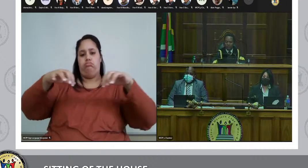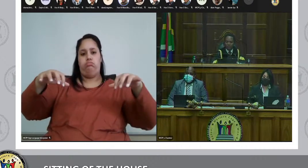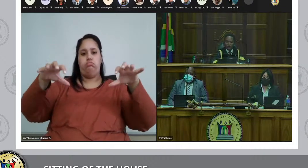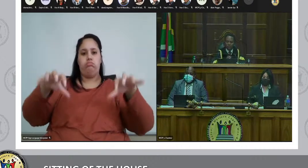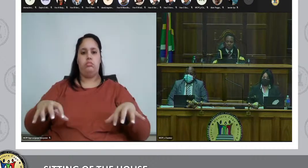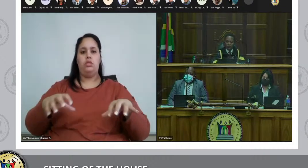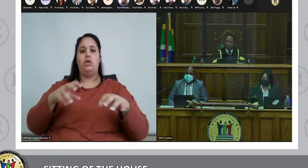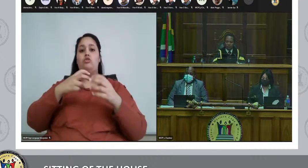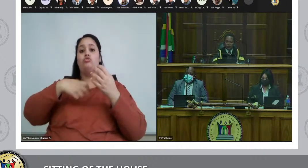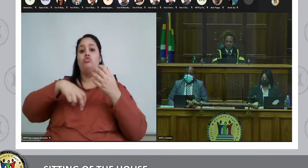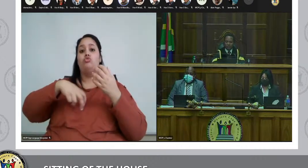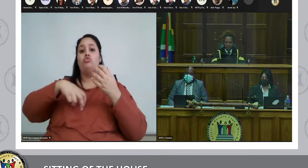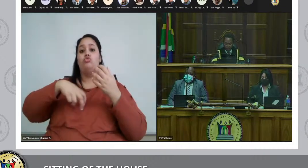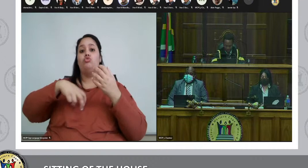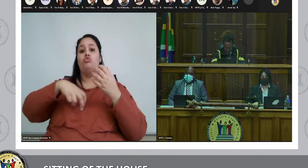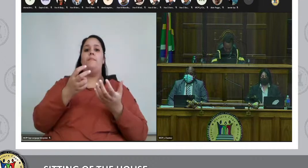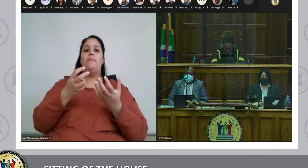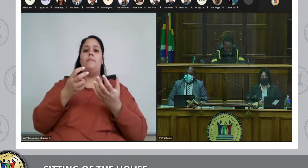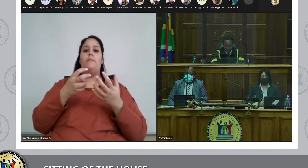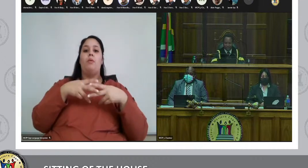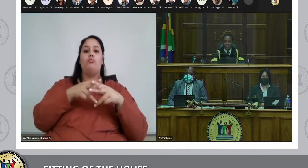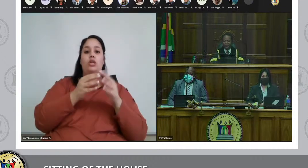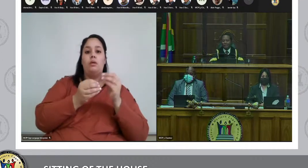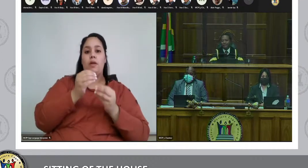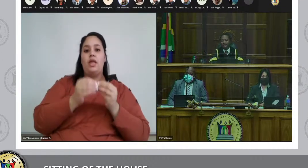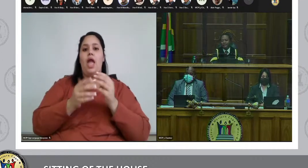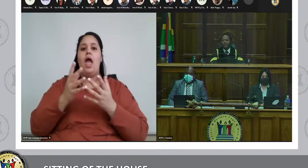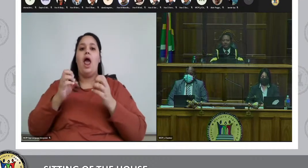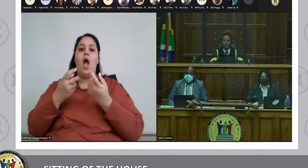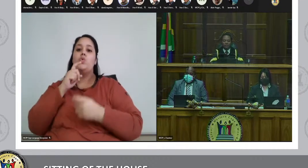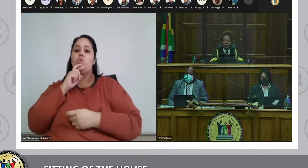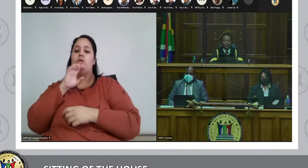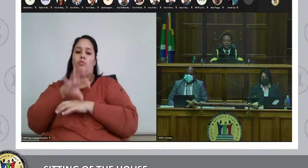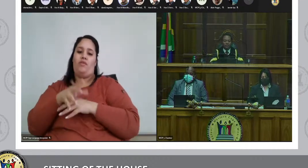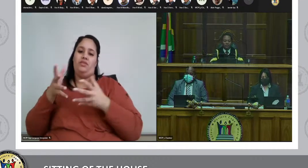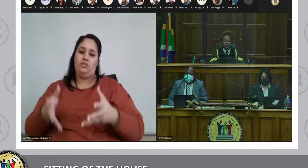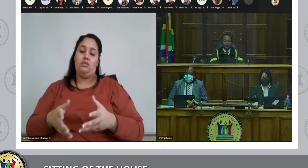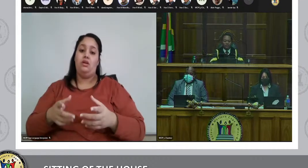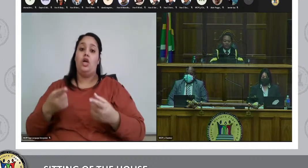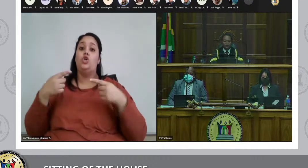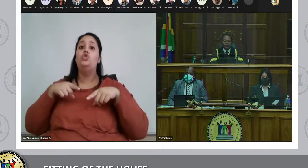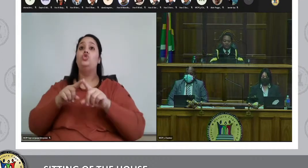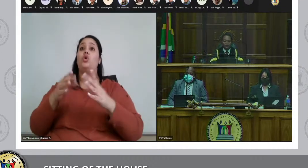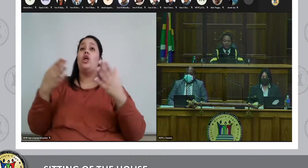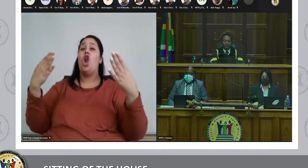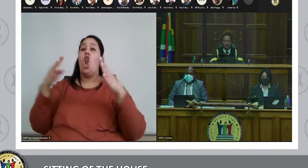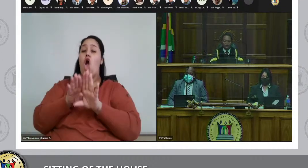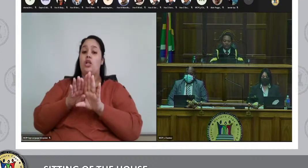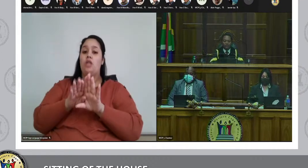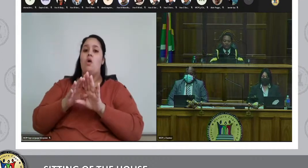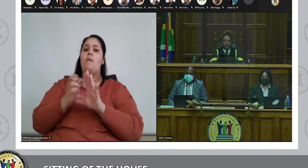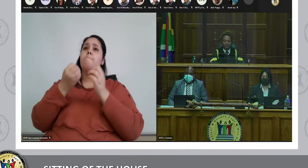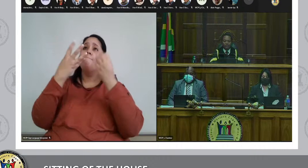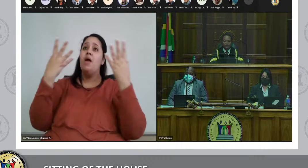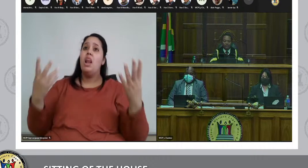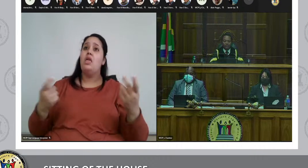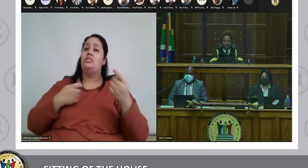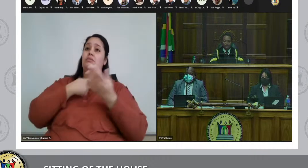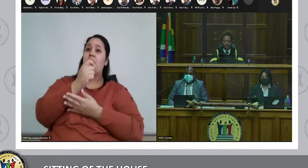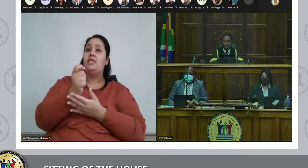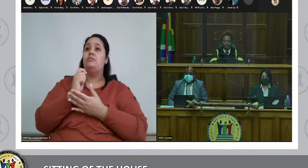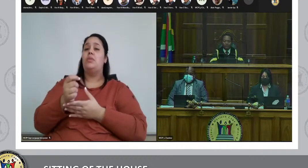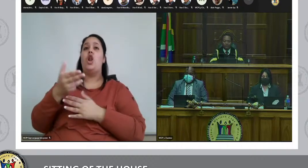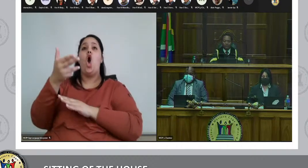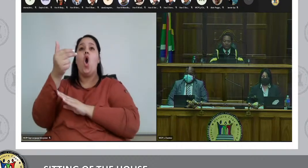and consumption in the province. During the hard lockdown, this government spent millions in hotels and other big